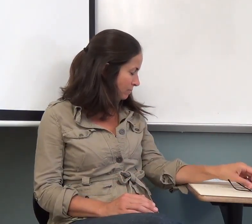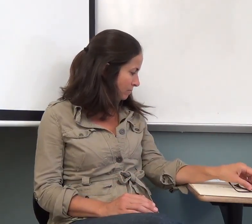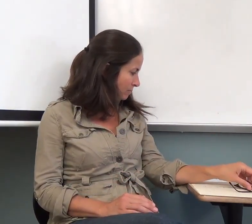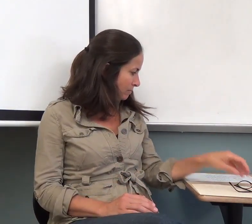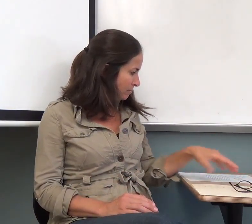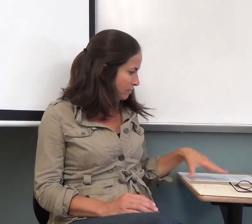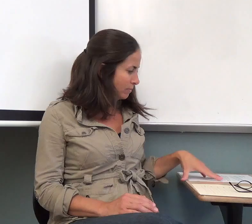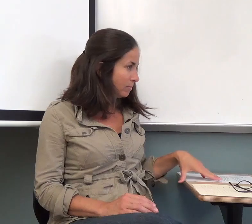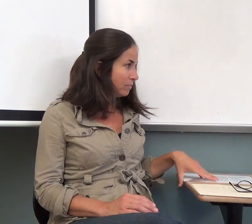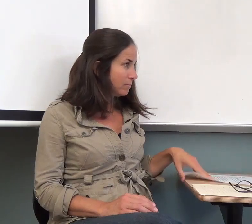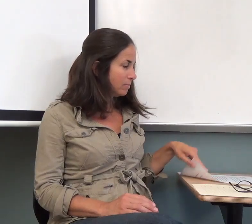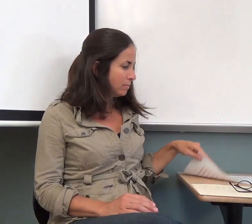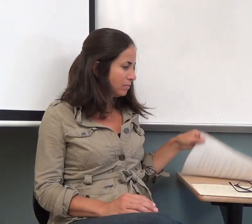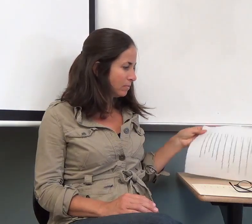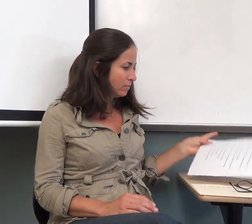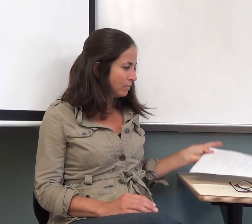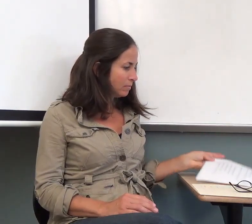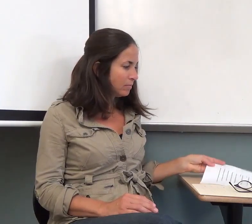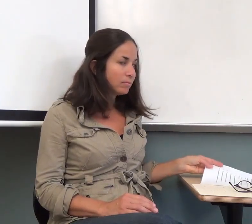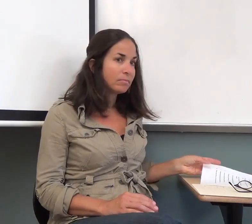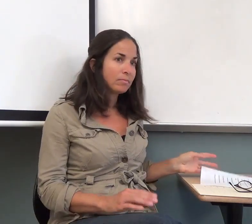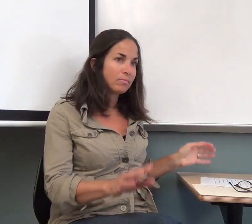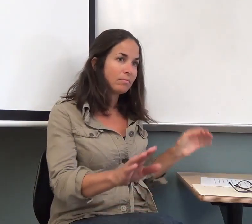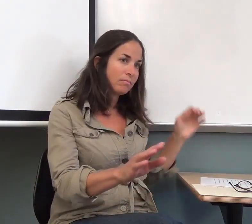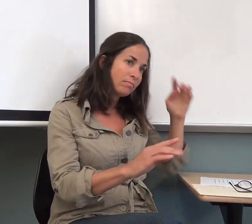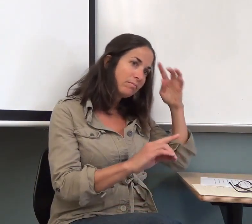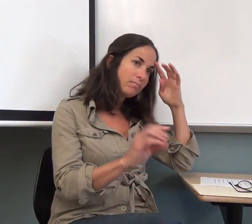When you hear your name, just say here if you're here.